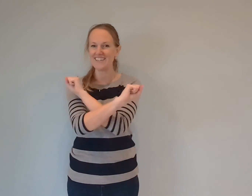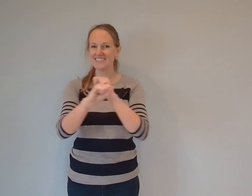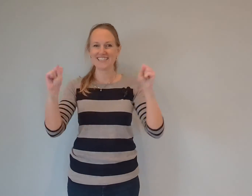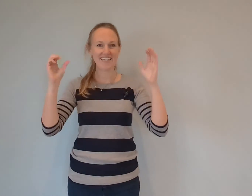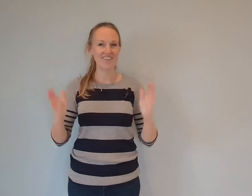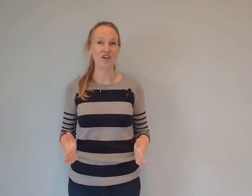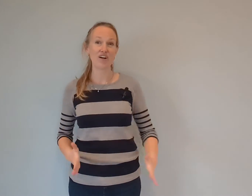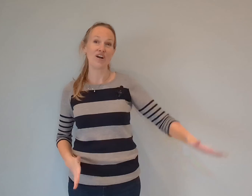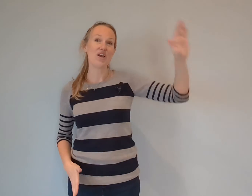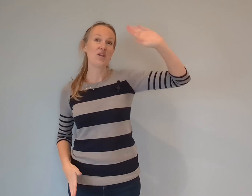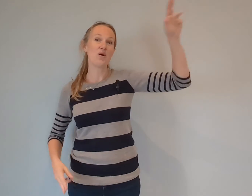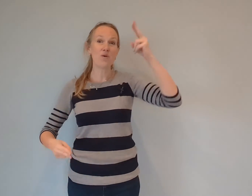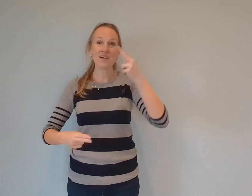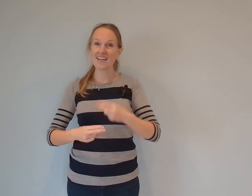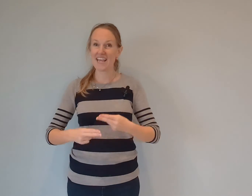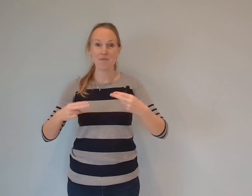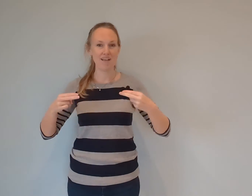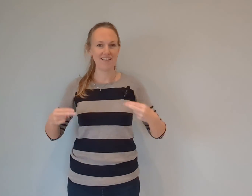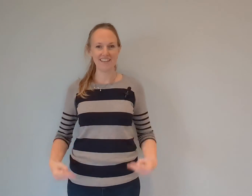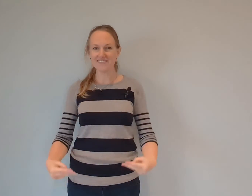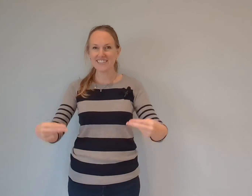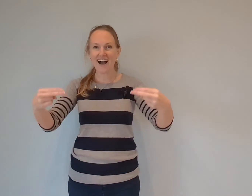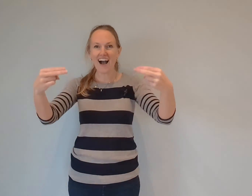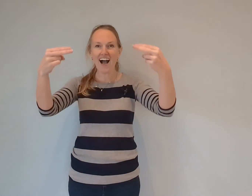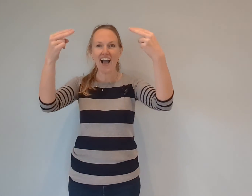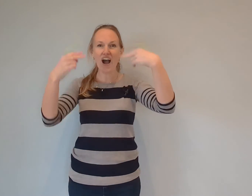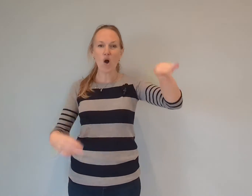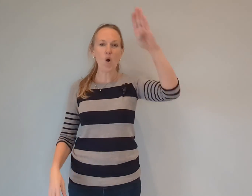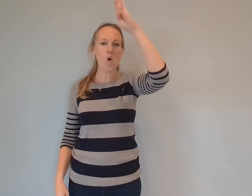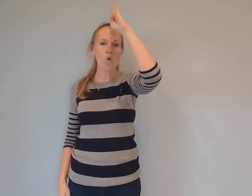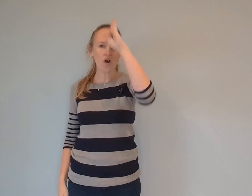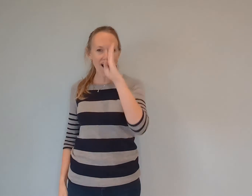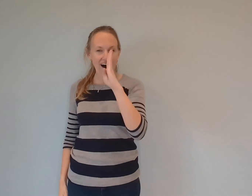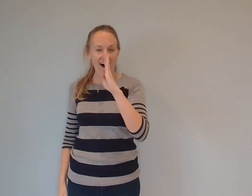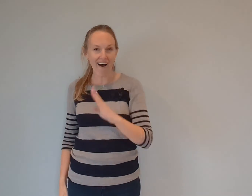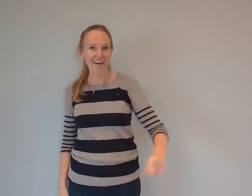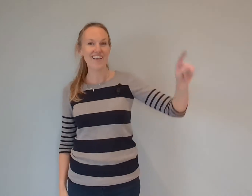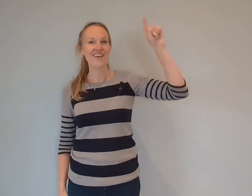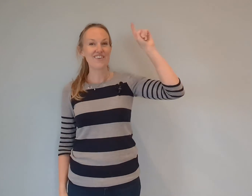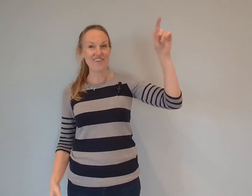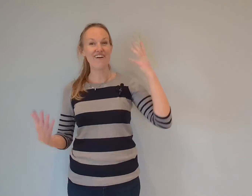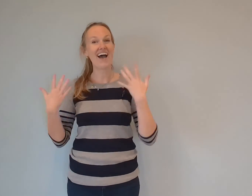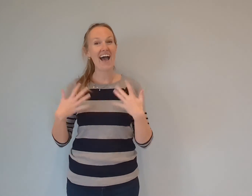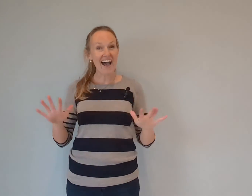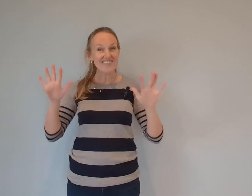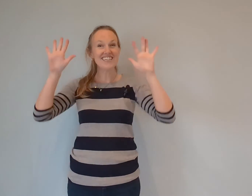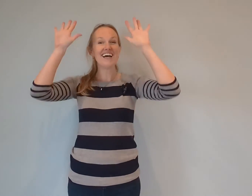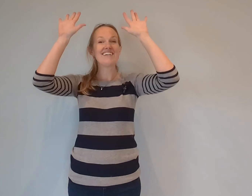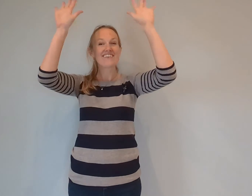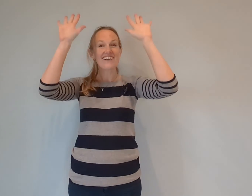our Savior, your name lifted high. Oh God, you have done